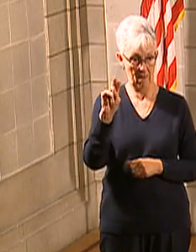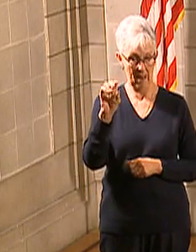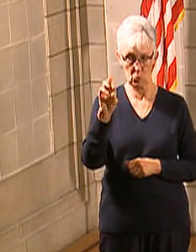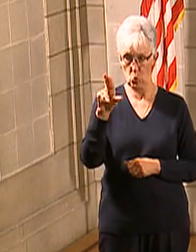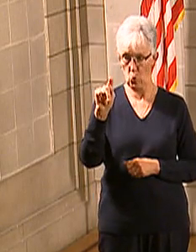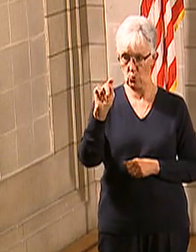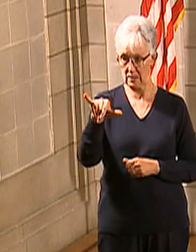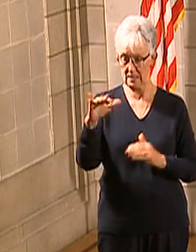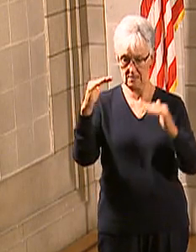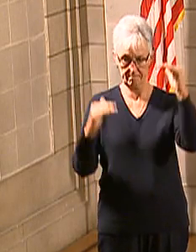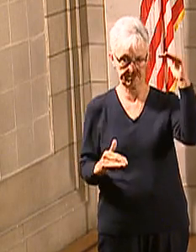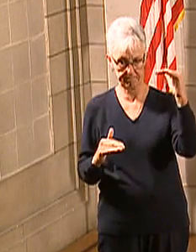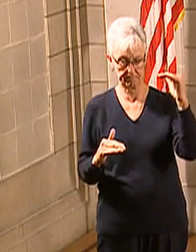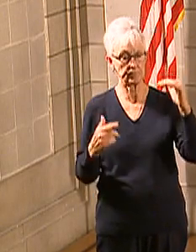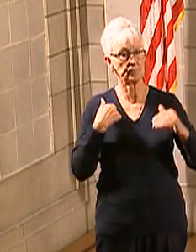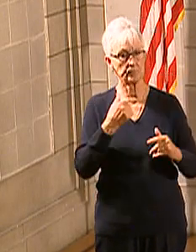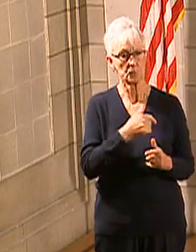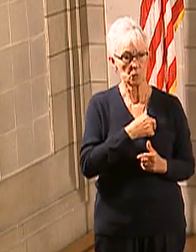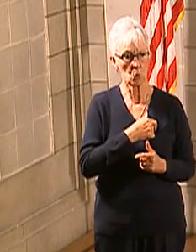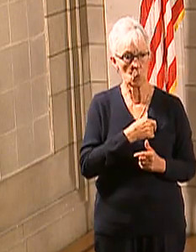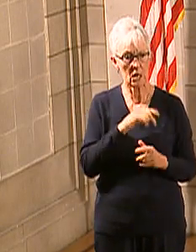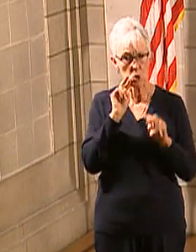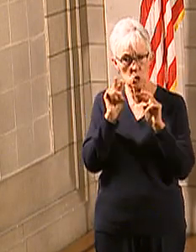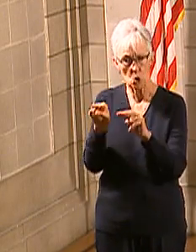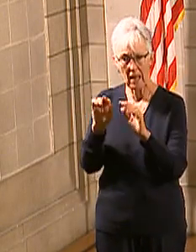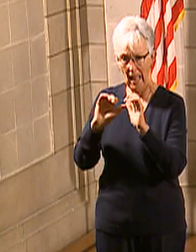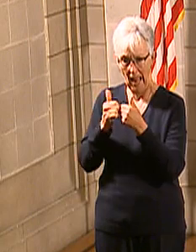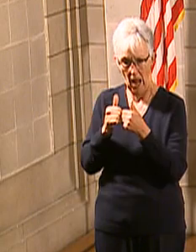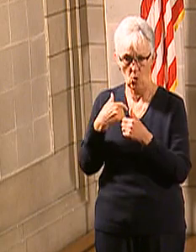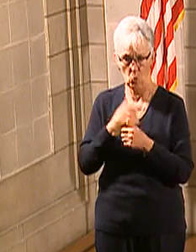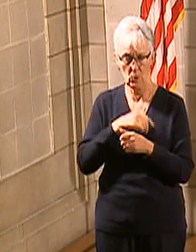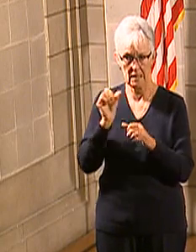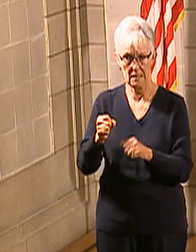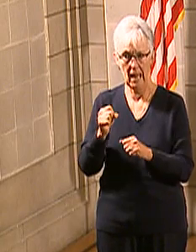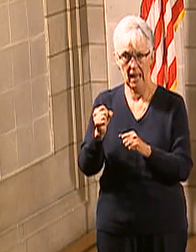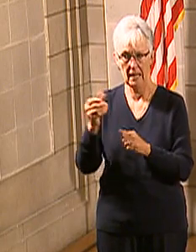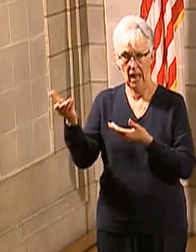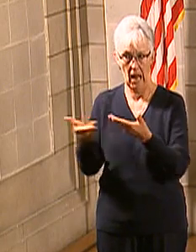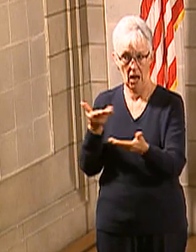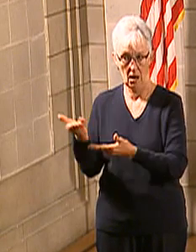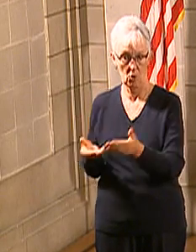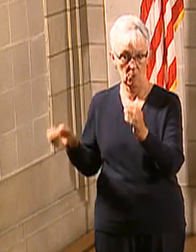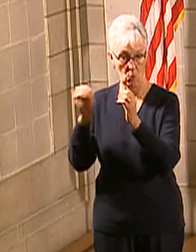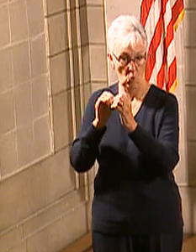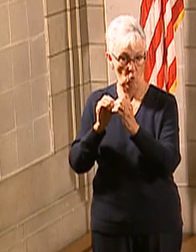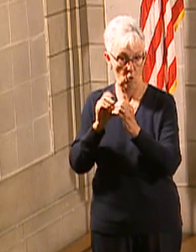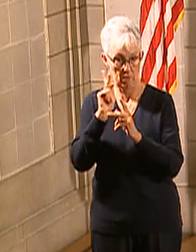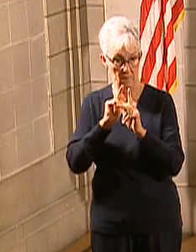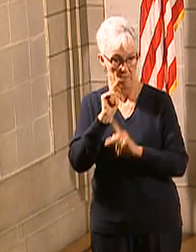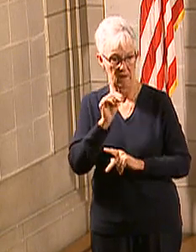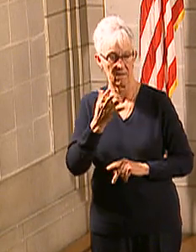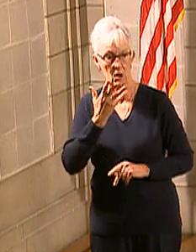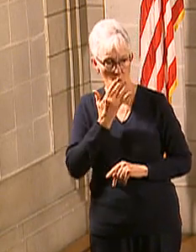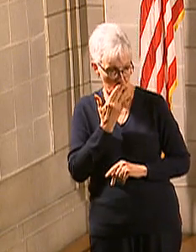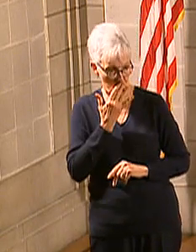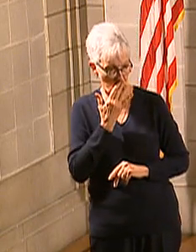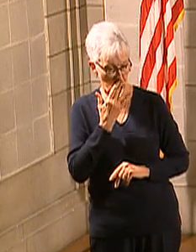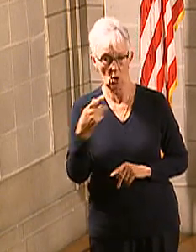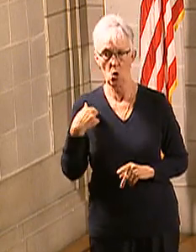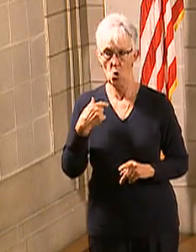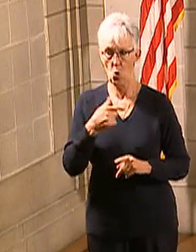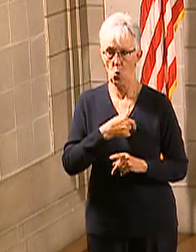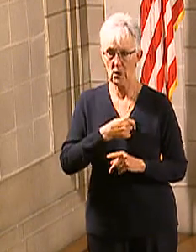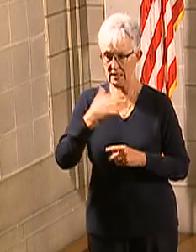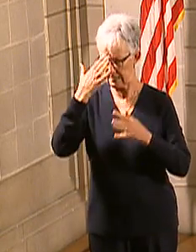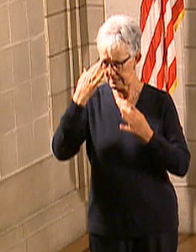more minorities, whether it's hiring more veterans, being in media that minorities consume so that you can get in front of